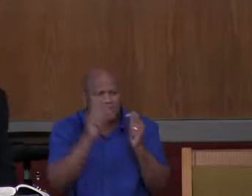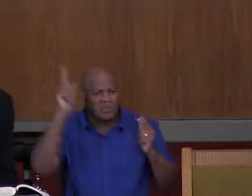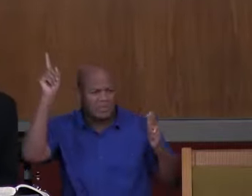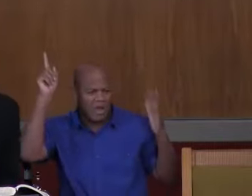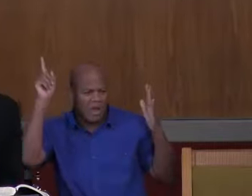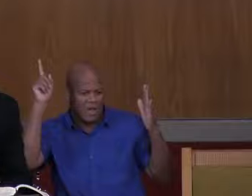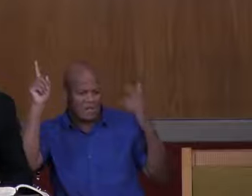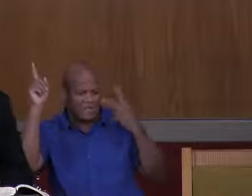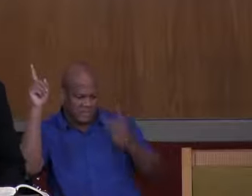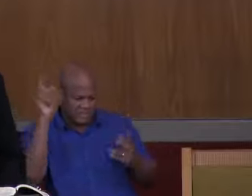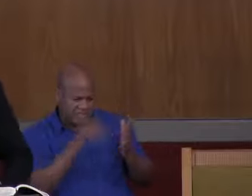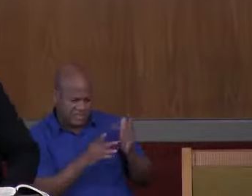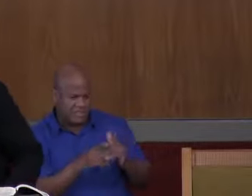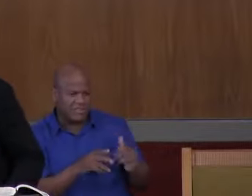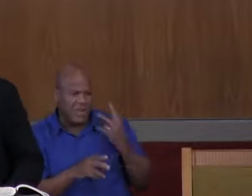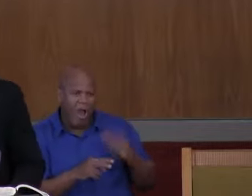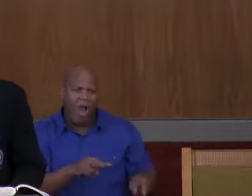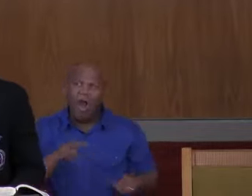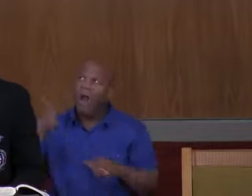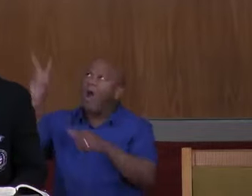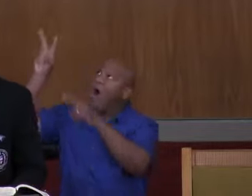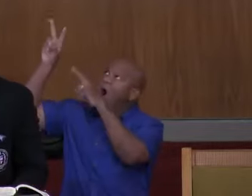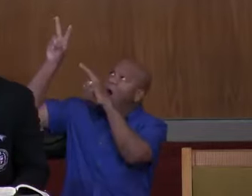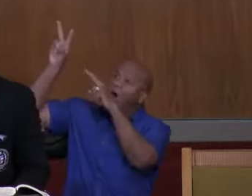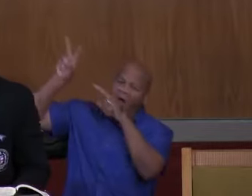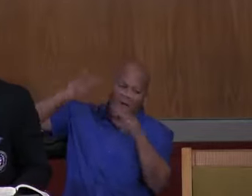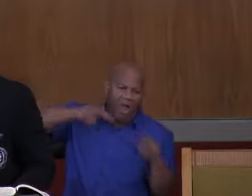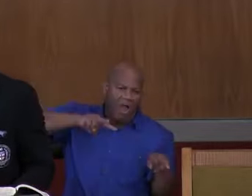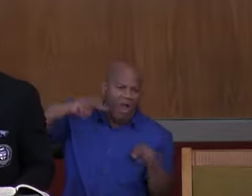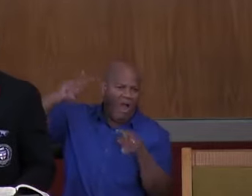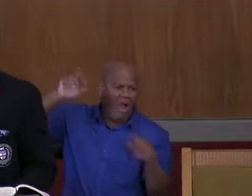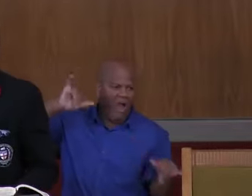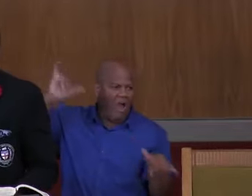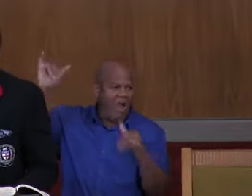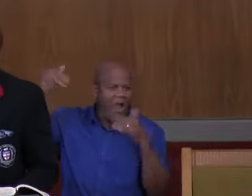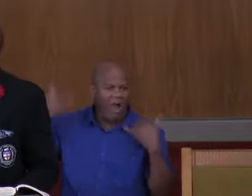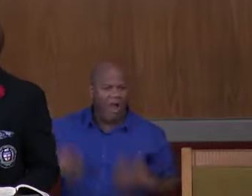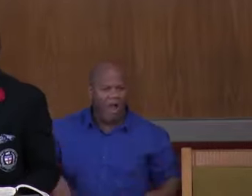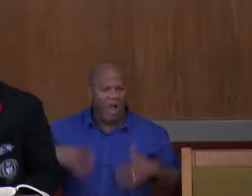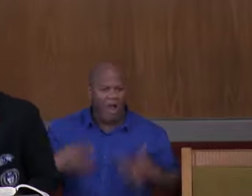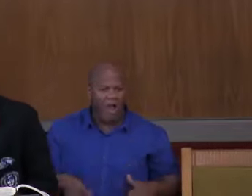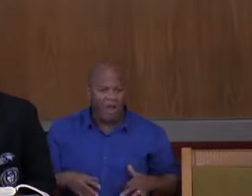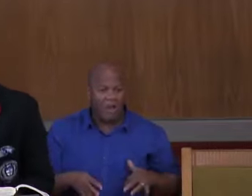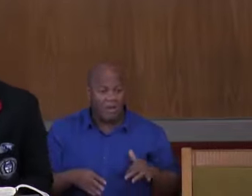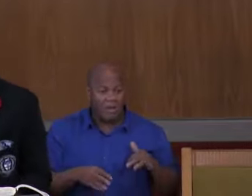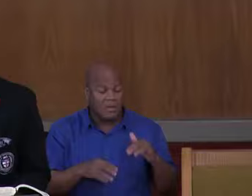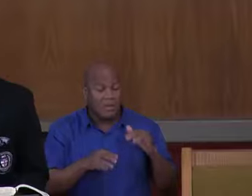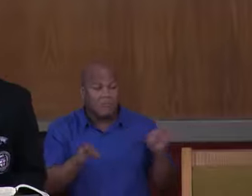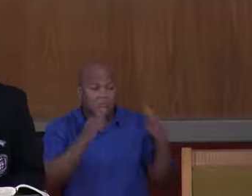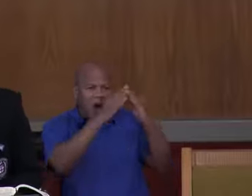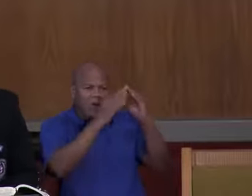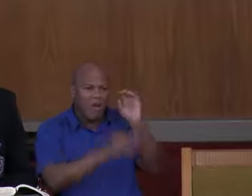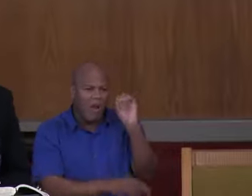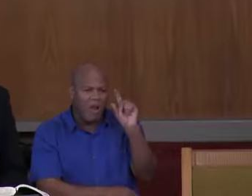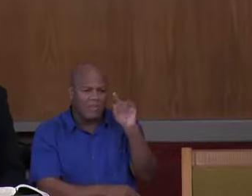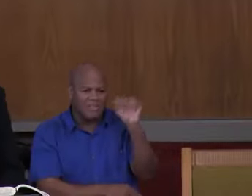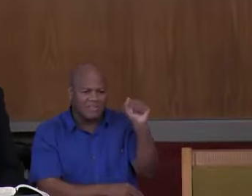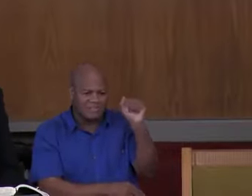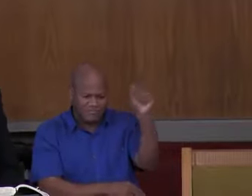All mountains are everywhere. Mount Olivet. Mount Olivet, at the foot of it is